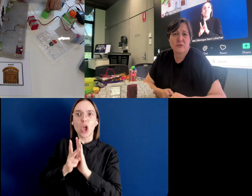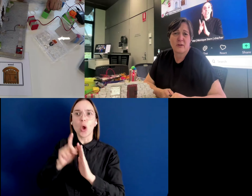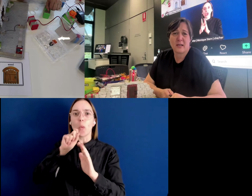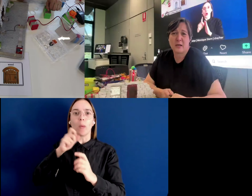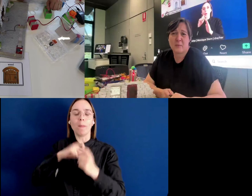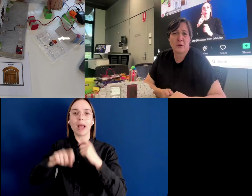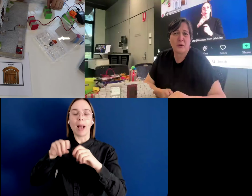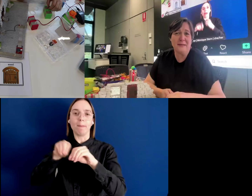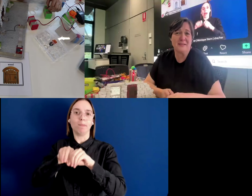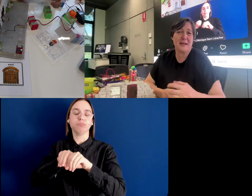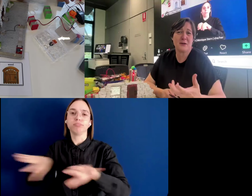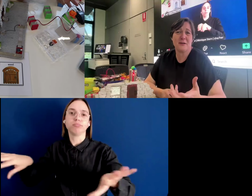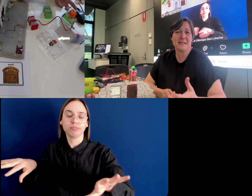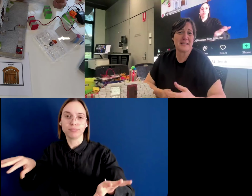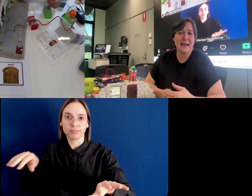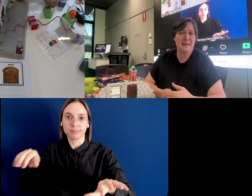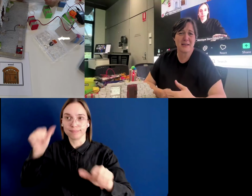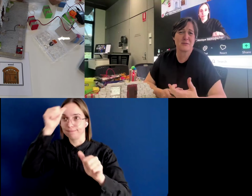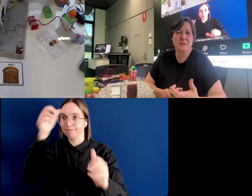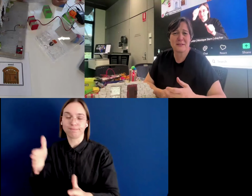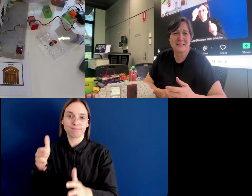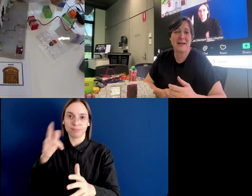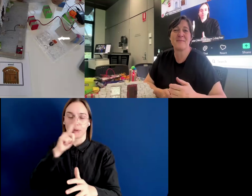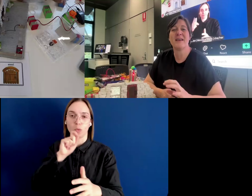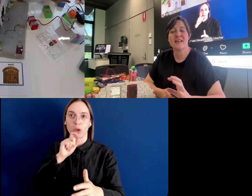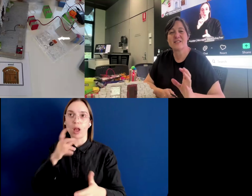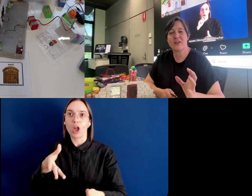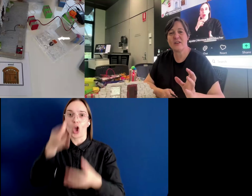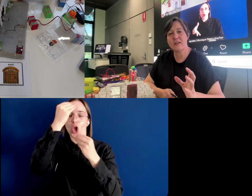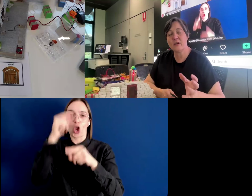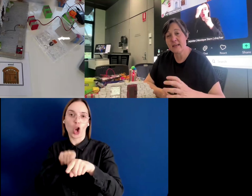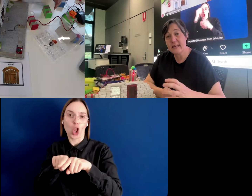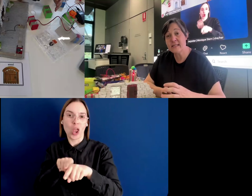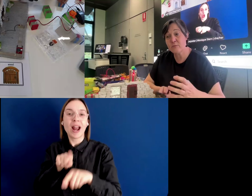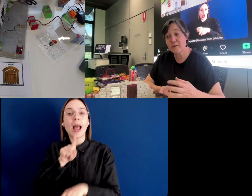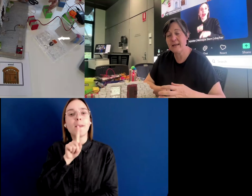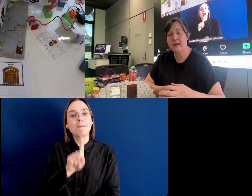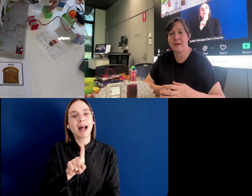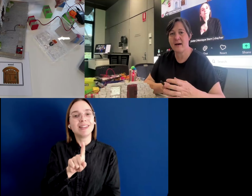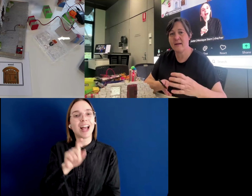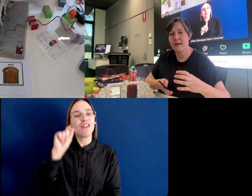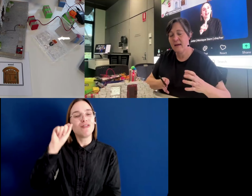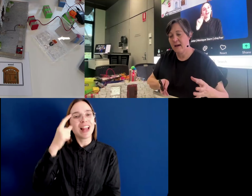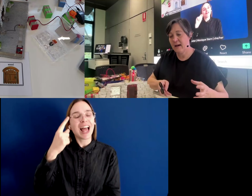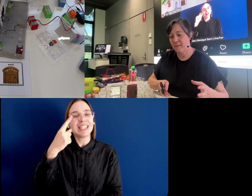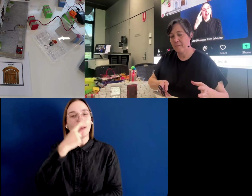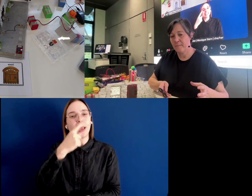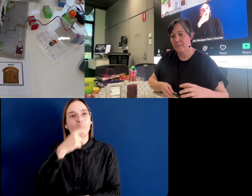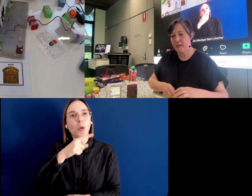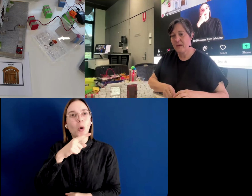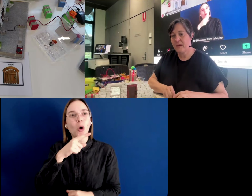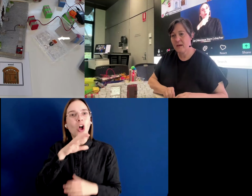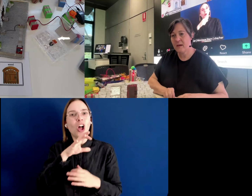random electronic components. I don't understand. I do it all the time. So, the kits are really about